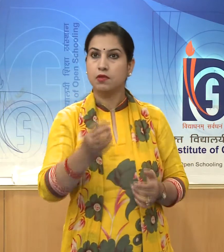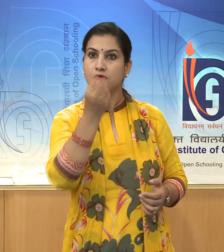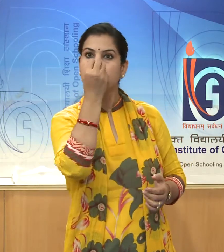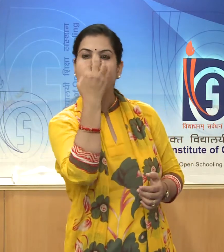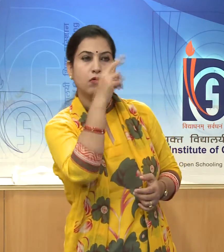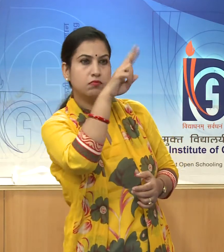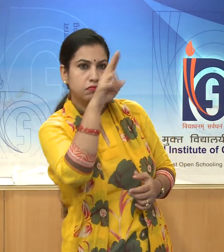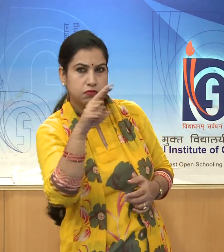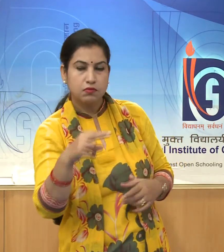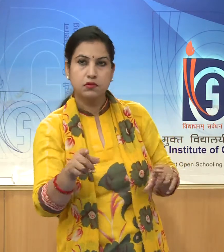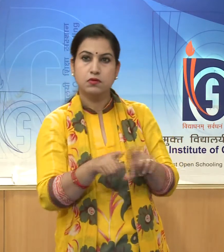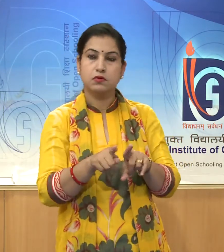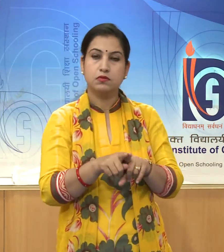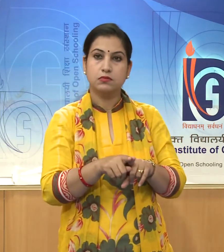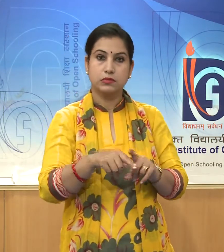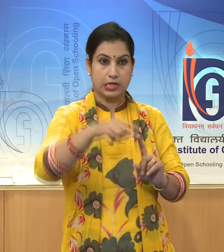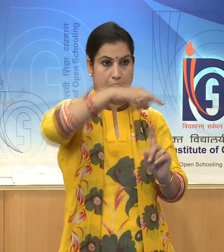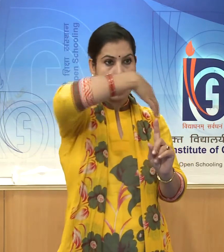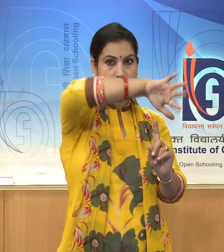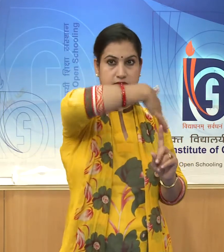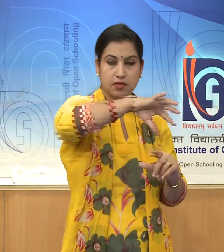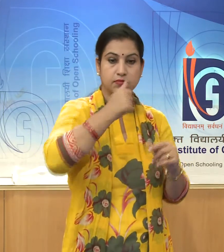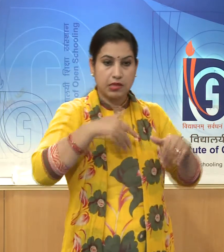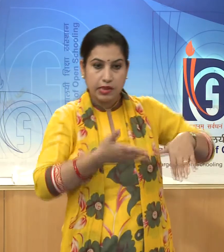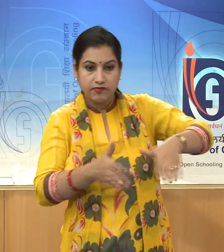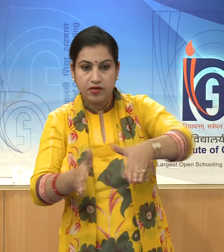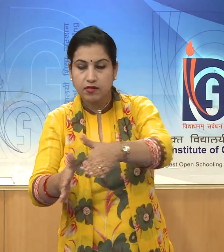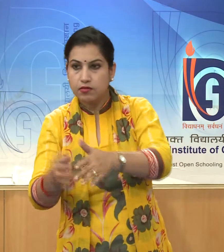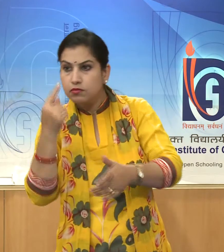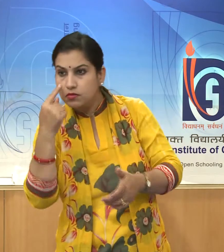flower landscape, river with boats,